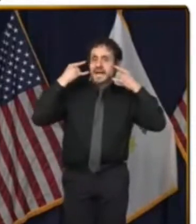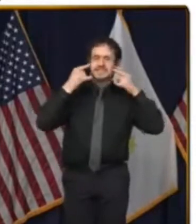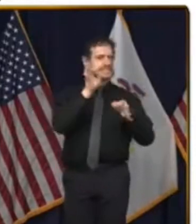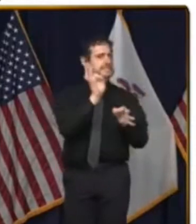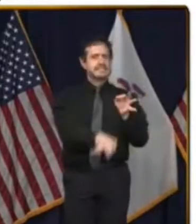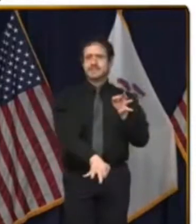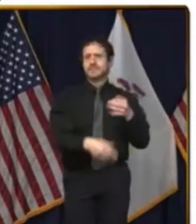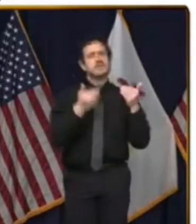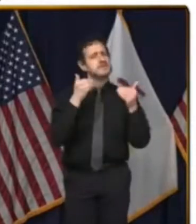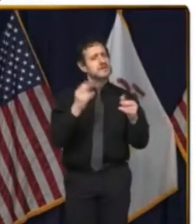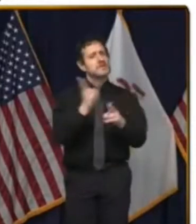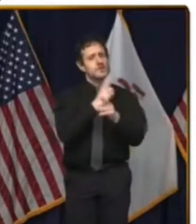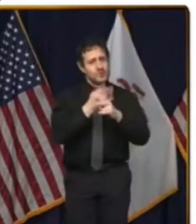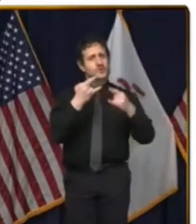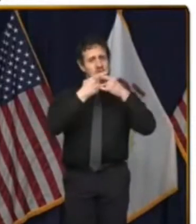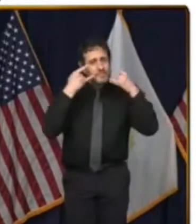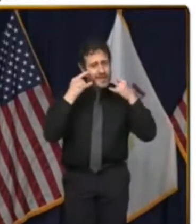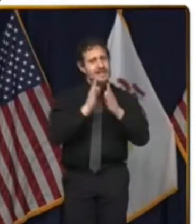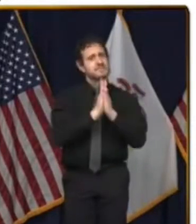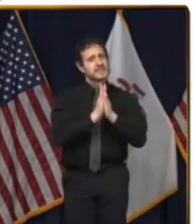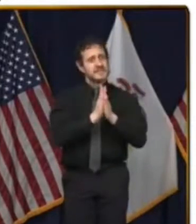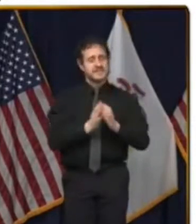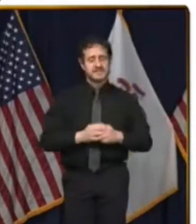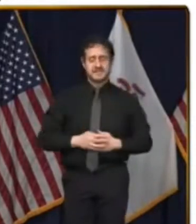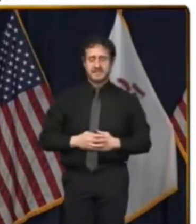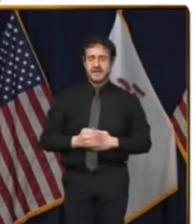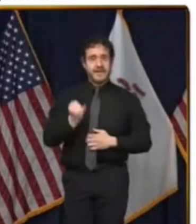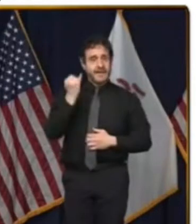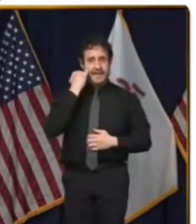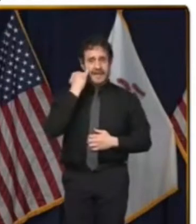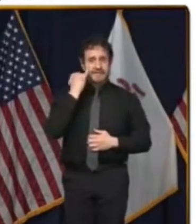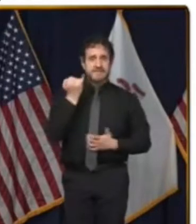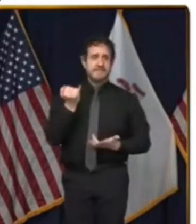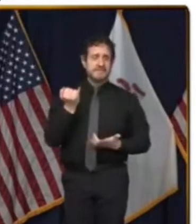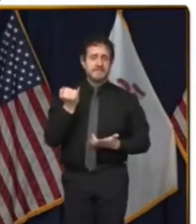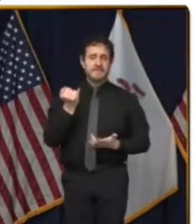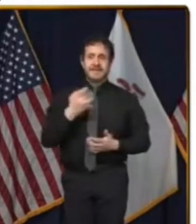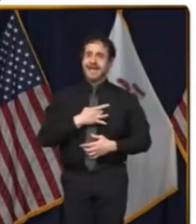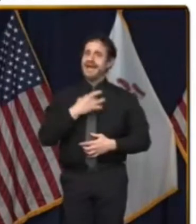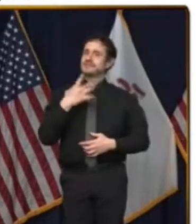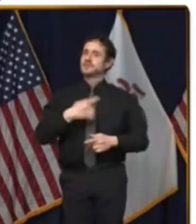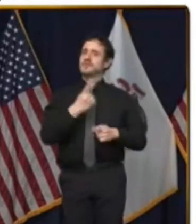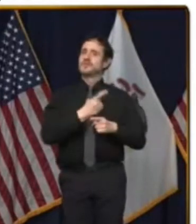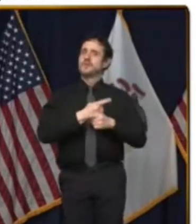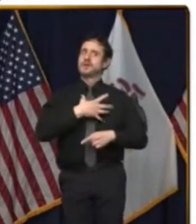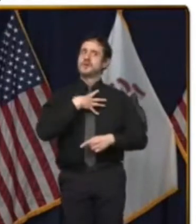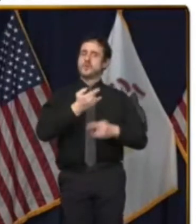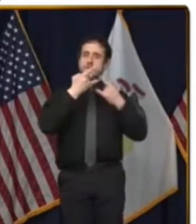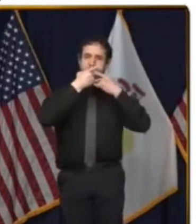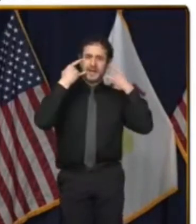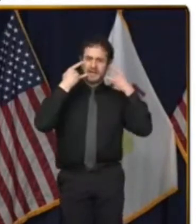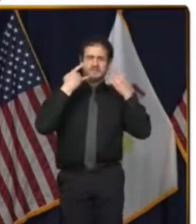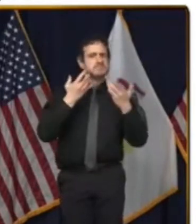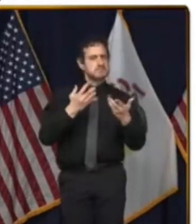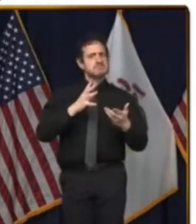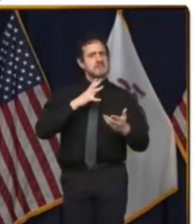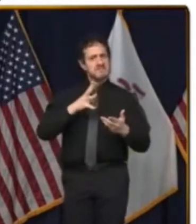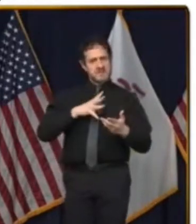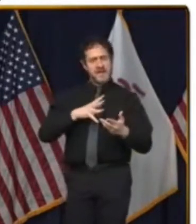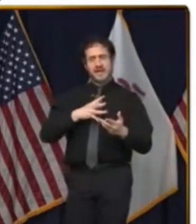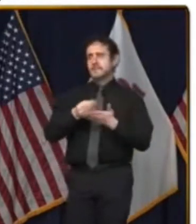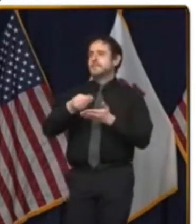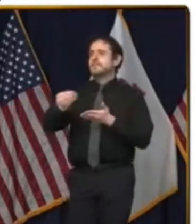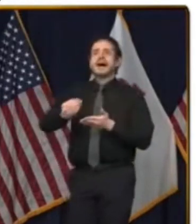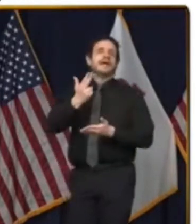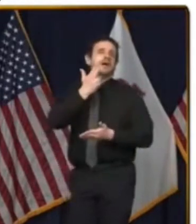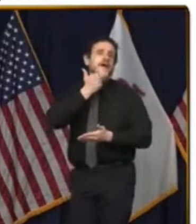simple, put it on, okay? And if you don't like the plain little white ones, get a nice little cute